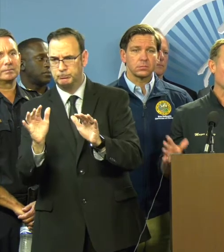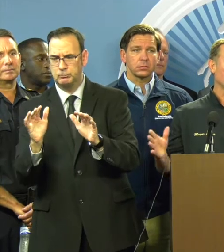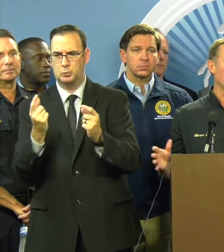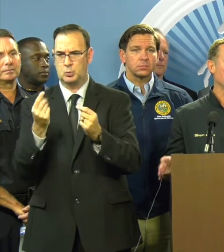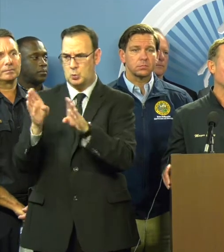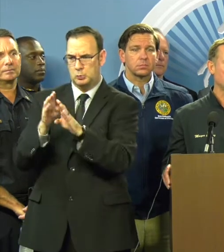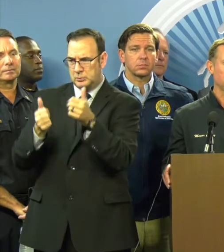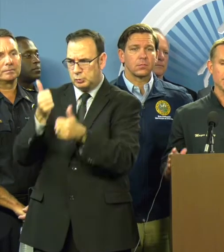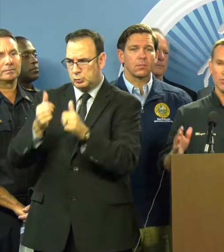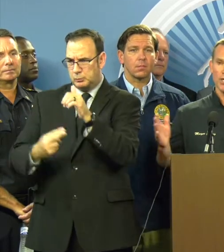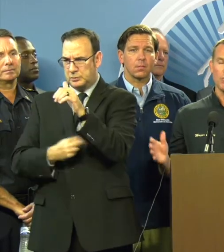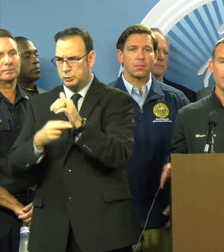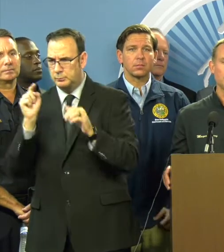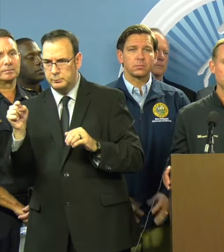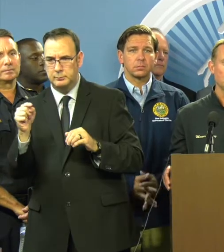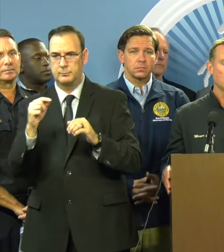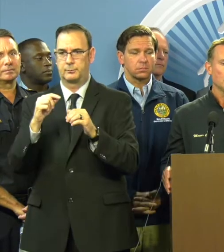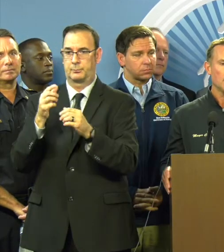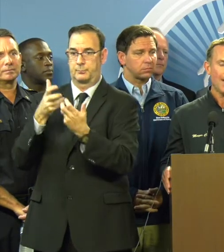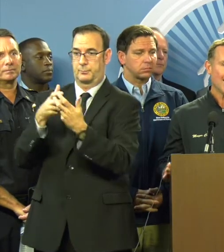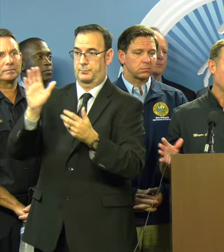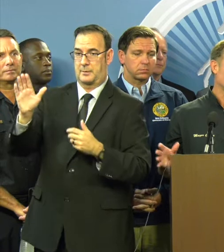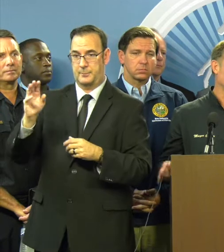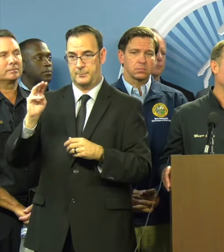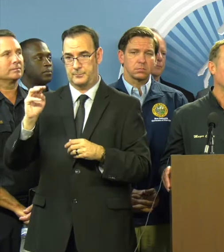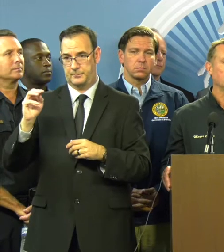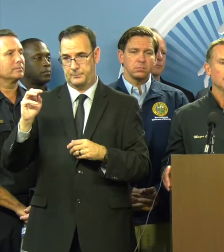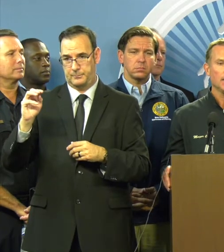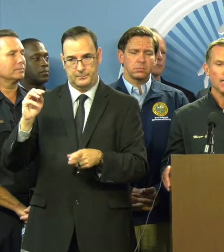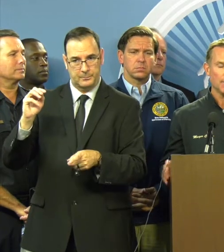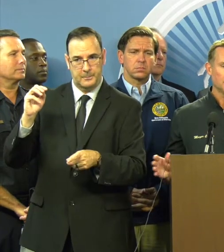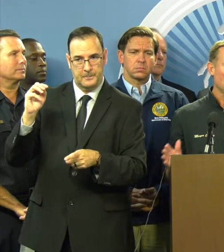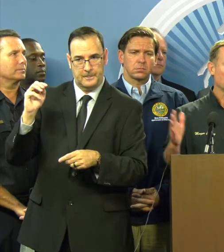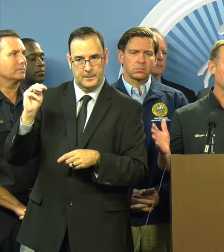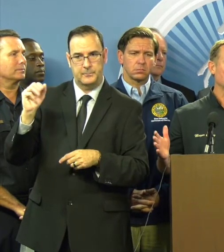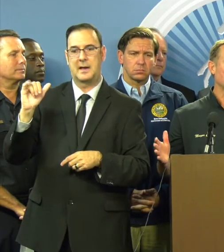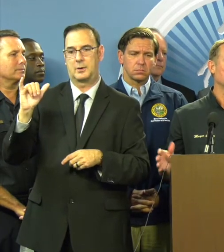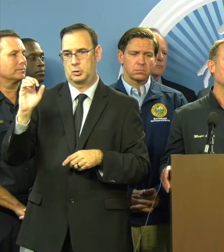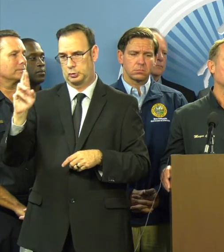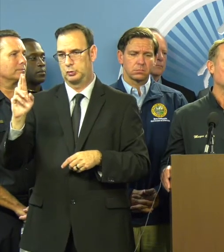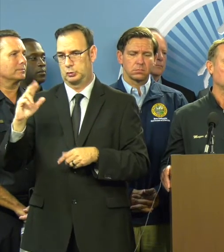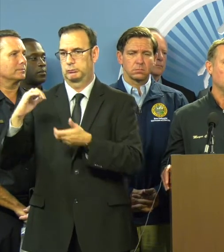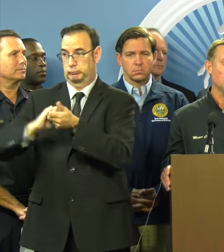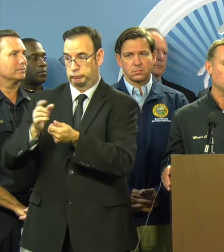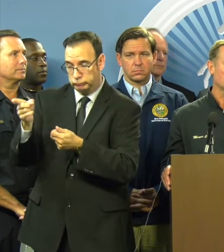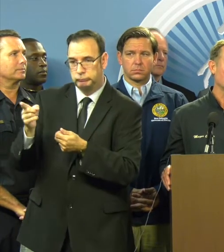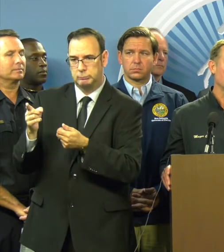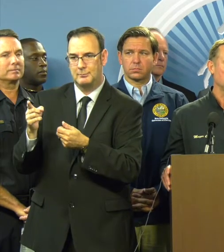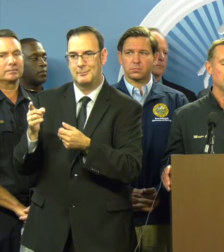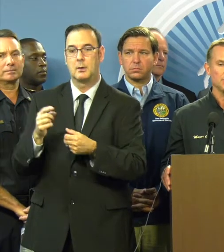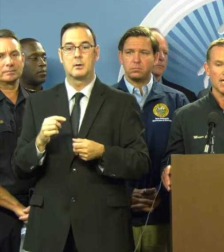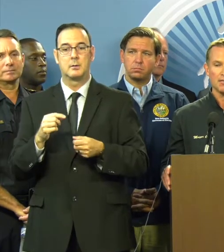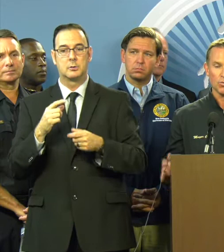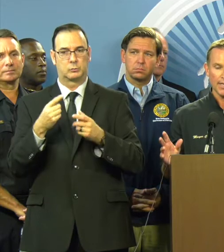bridges and work with our mayors at the beaches and then reopen bridges, access to funding, I mean, just all the stuff that goes into this that unfortunately